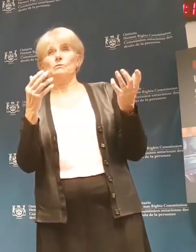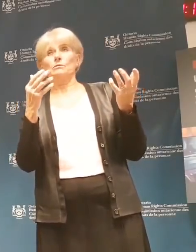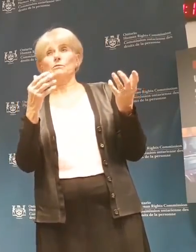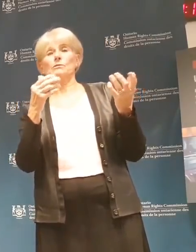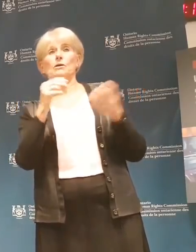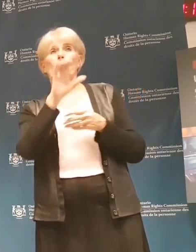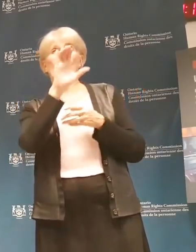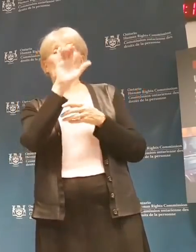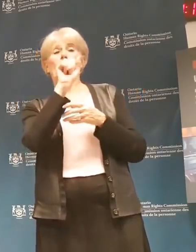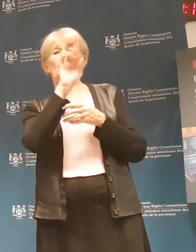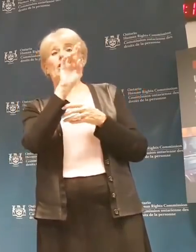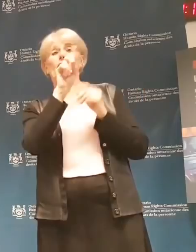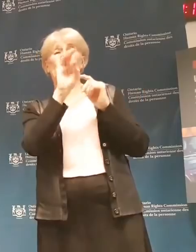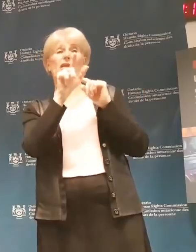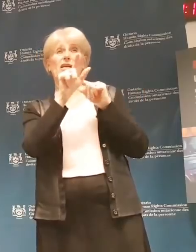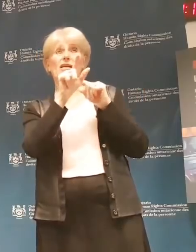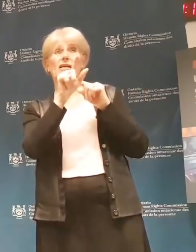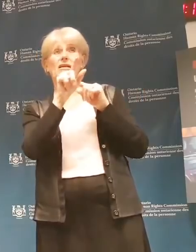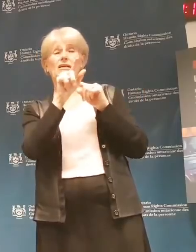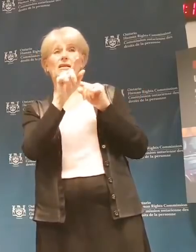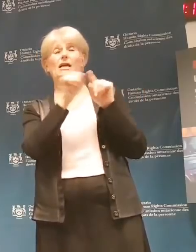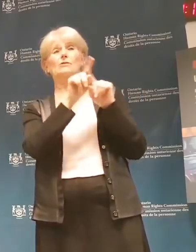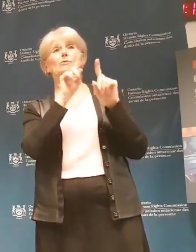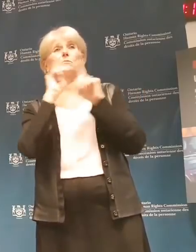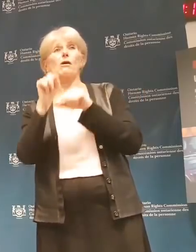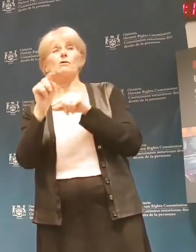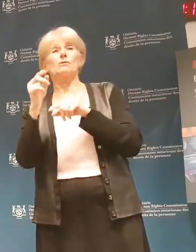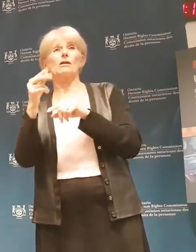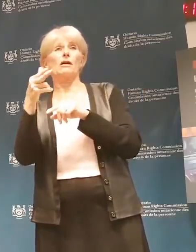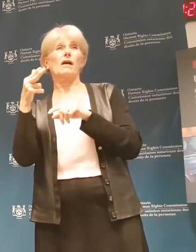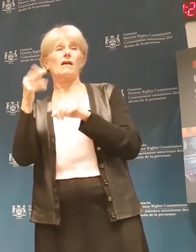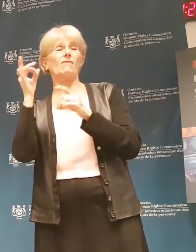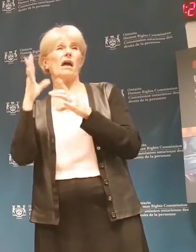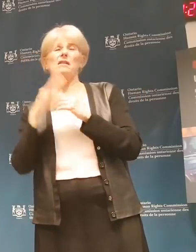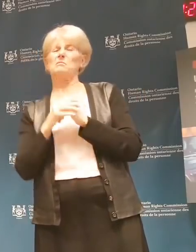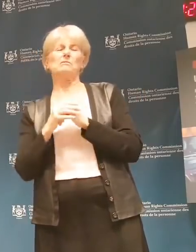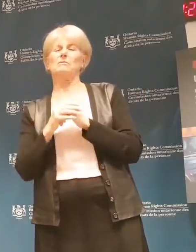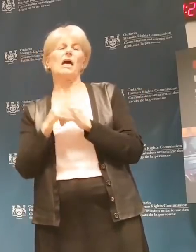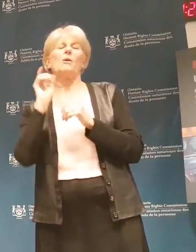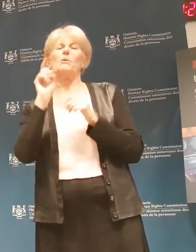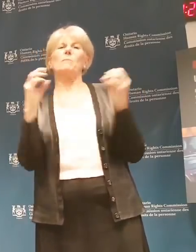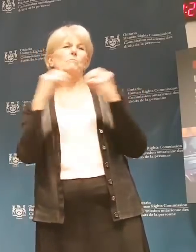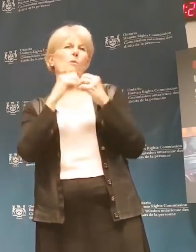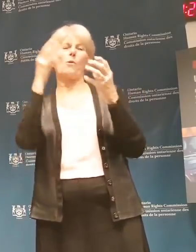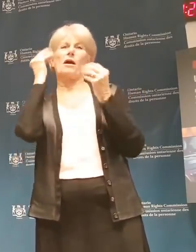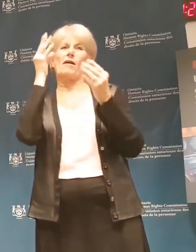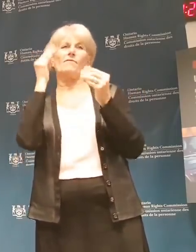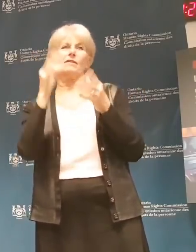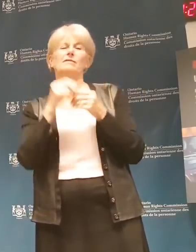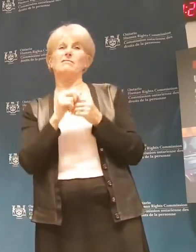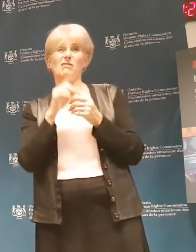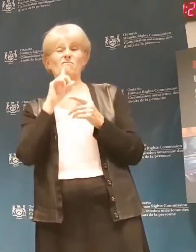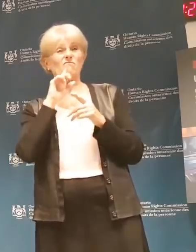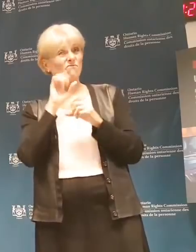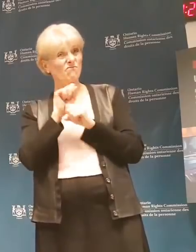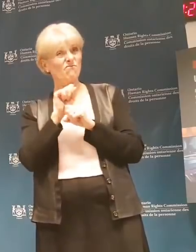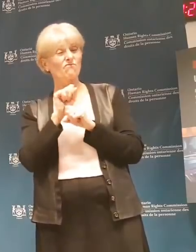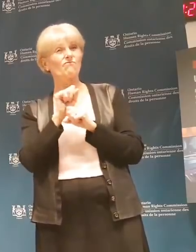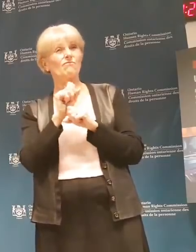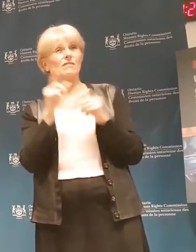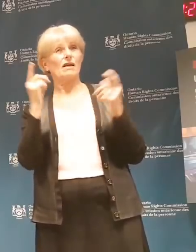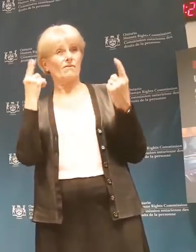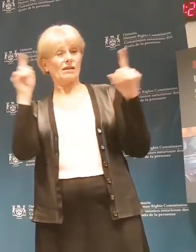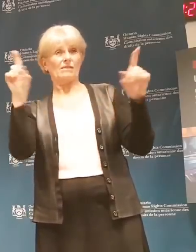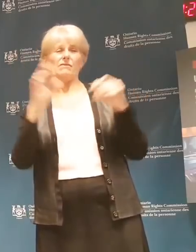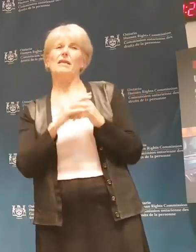as a response to gun violence, we would need a lot more evidence to suggest that it's at all effective. And